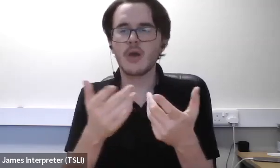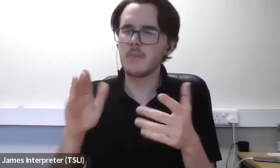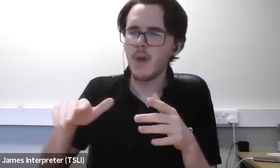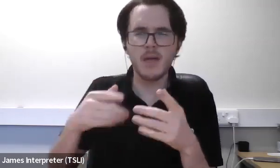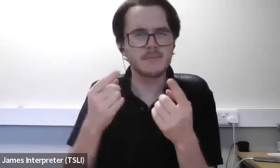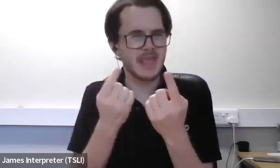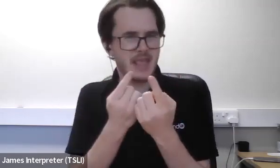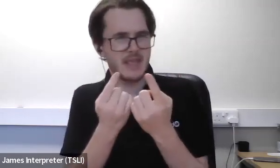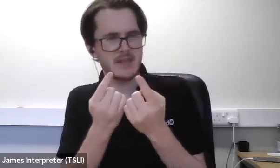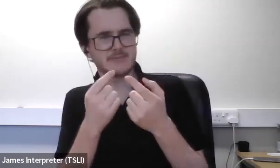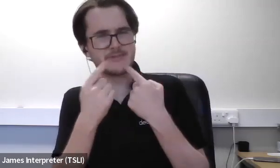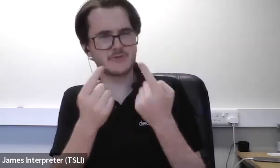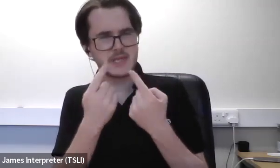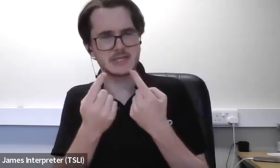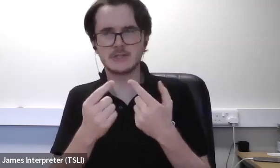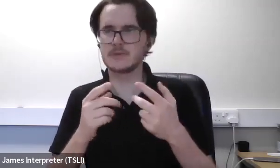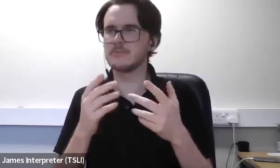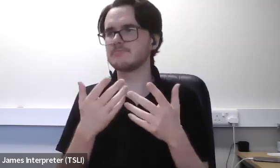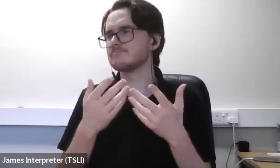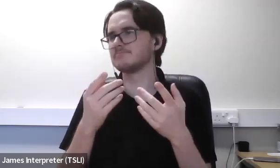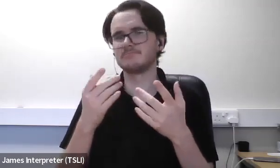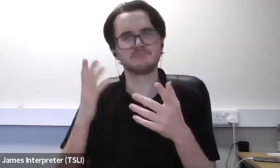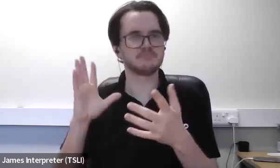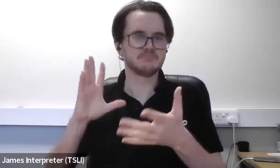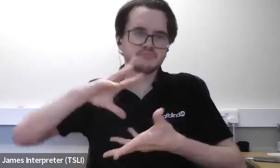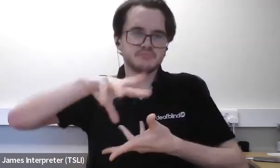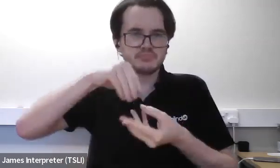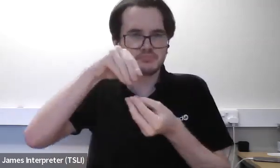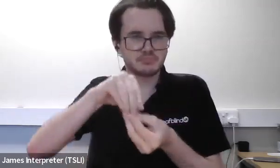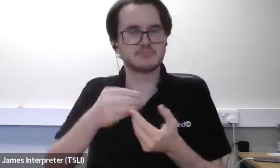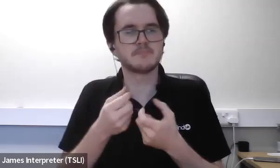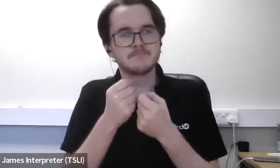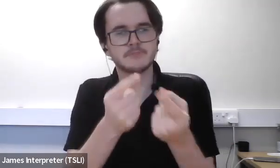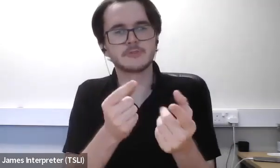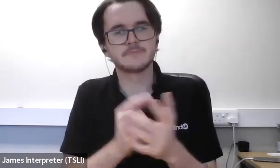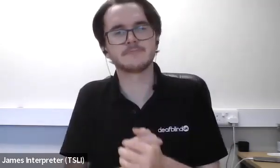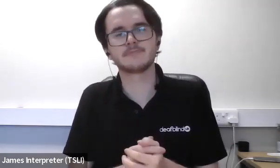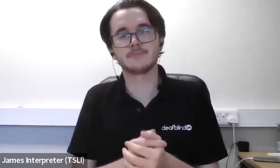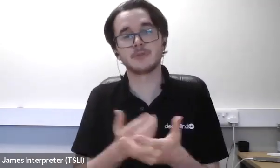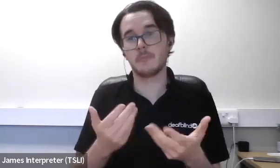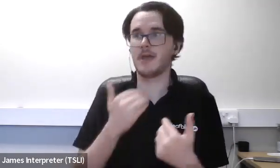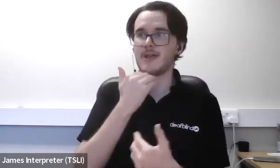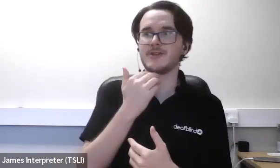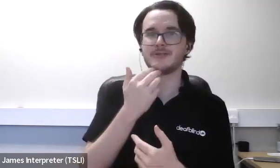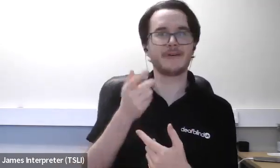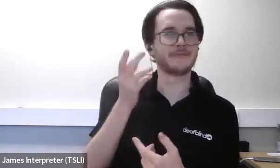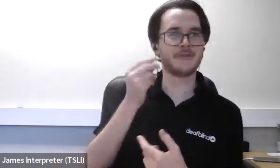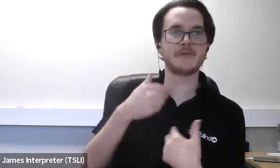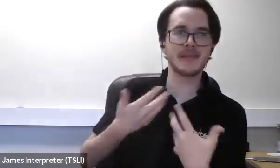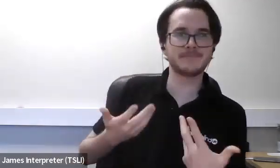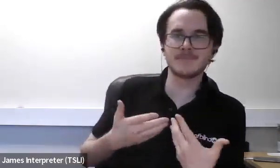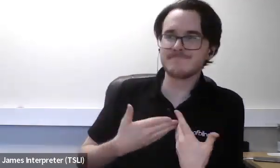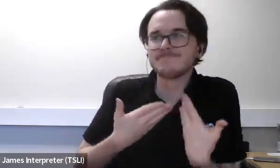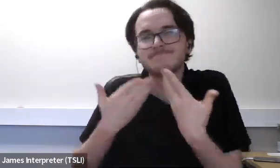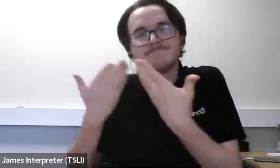key themes mentioned in today's session. So you've heard enough from me for now. So without further ado, I'm going to